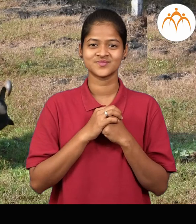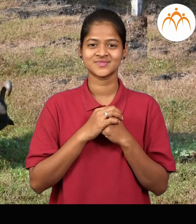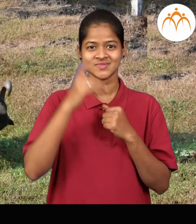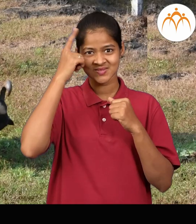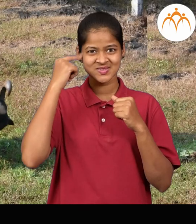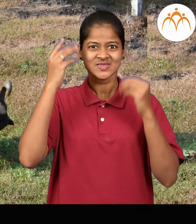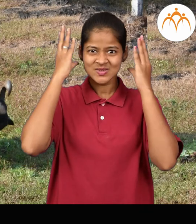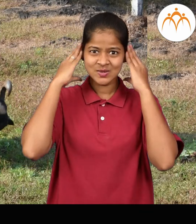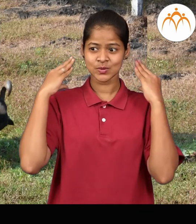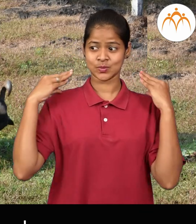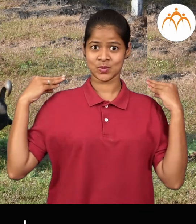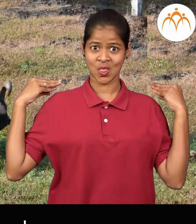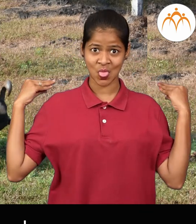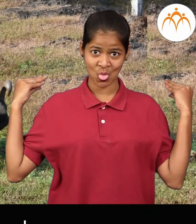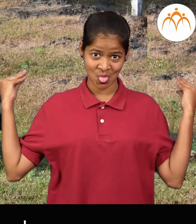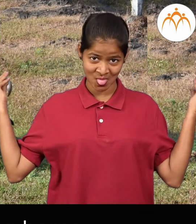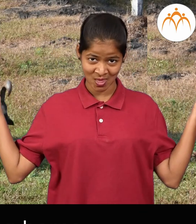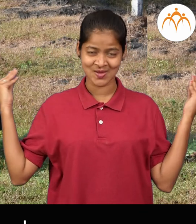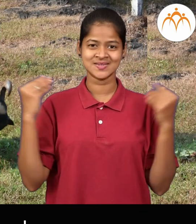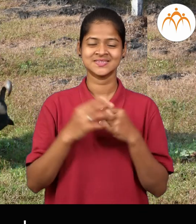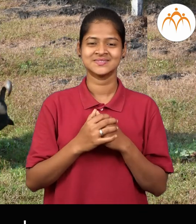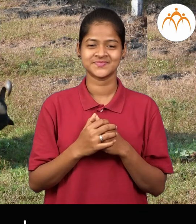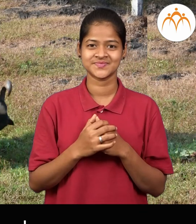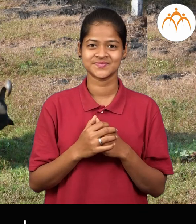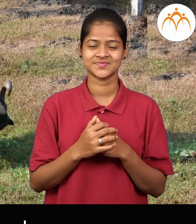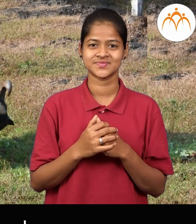Buffalo. Buffalo has long horns.